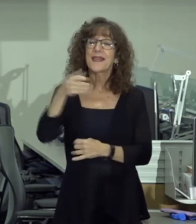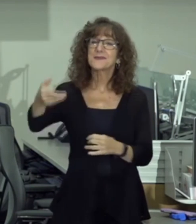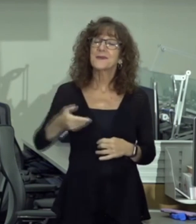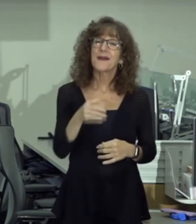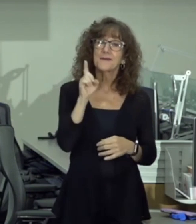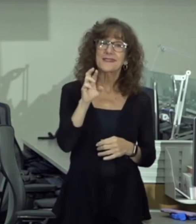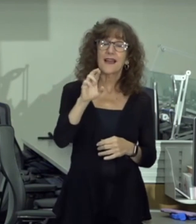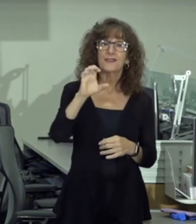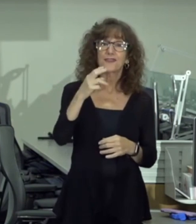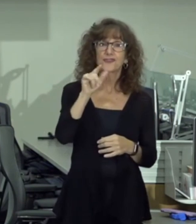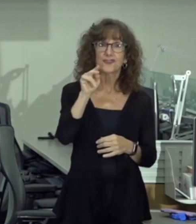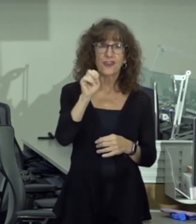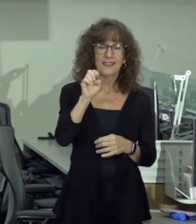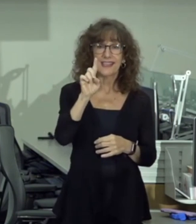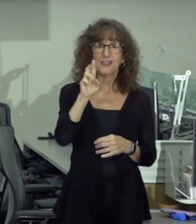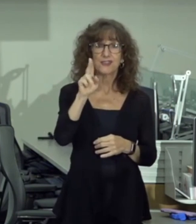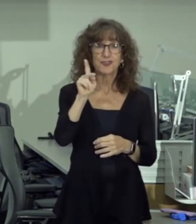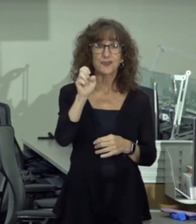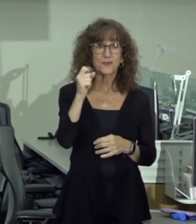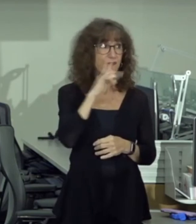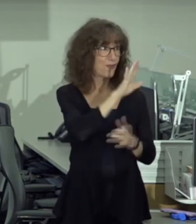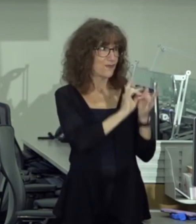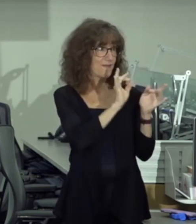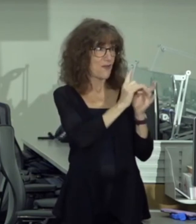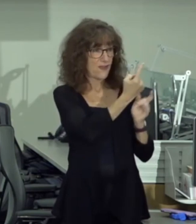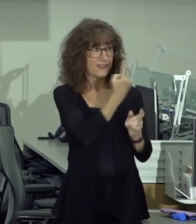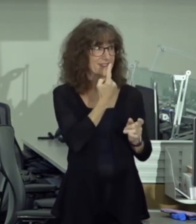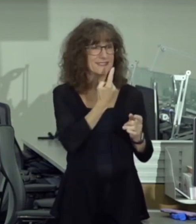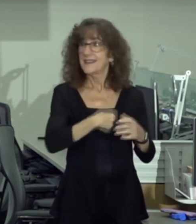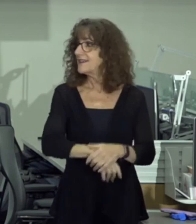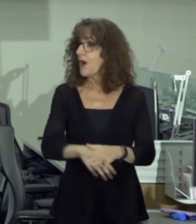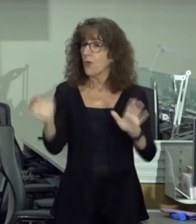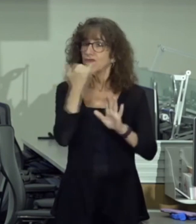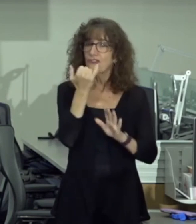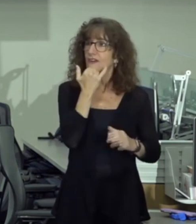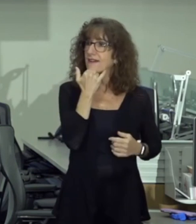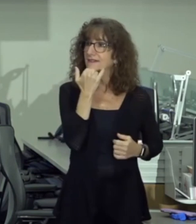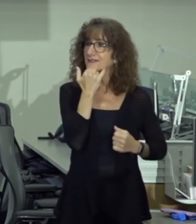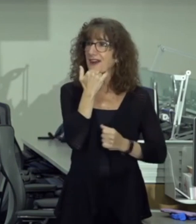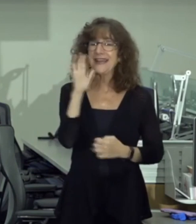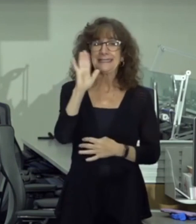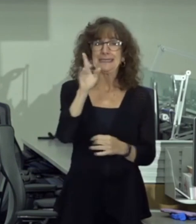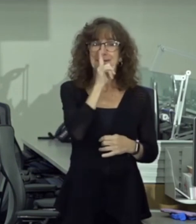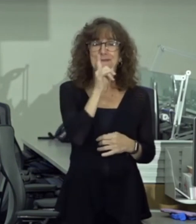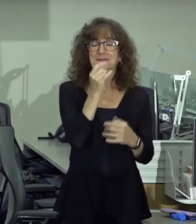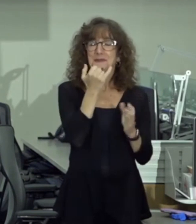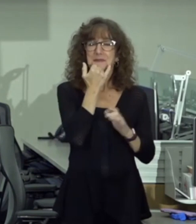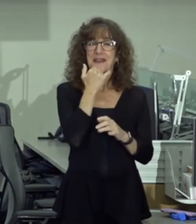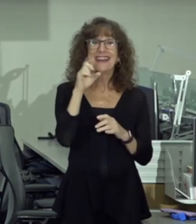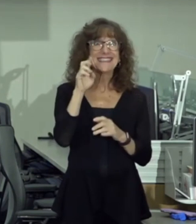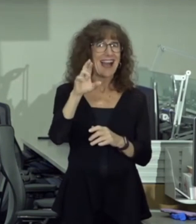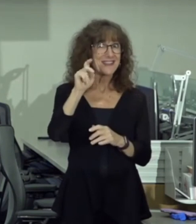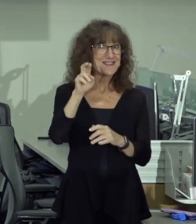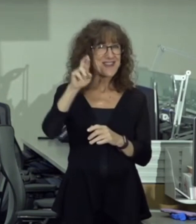welcome Dr. Charlene Dukes to the podium for her remarks. I'm sorry, okay, actually, we'd like to hear from